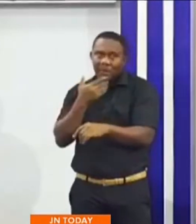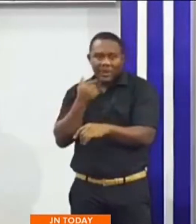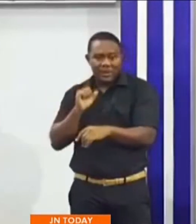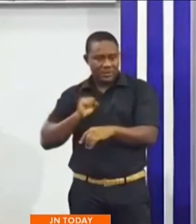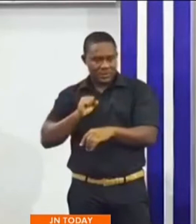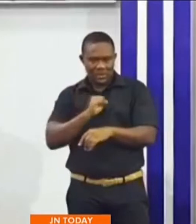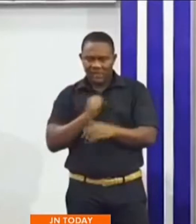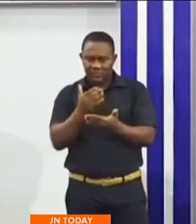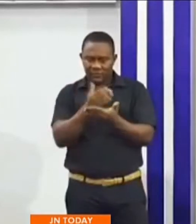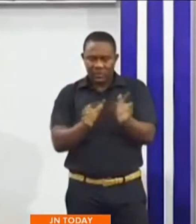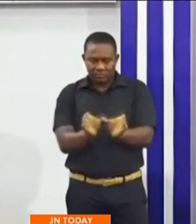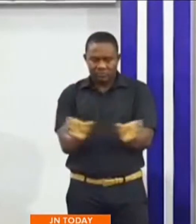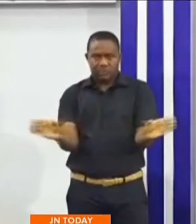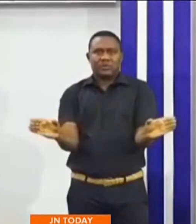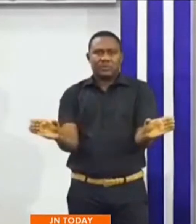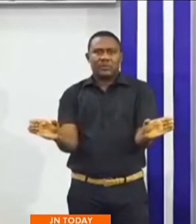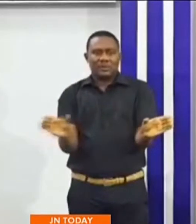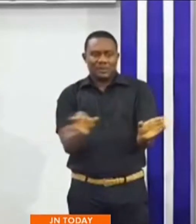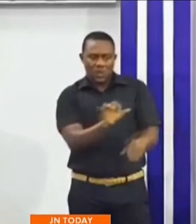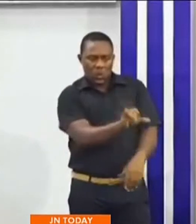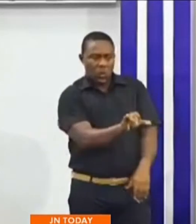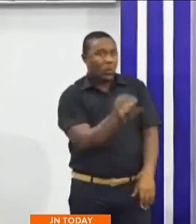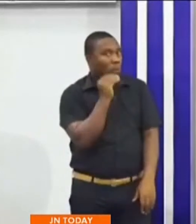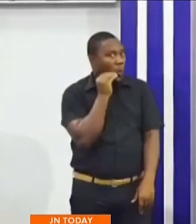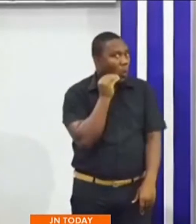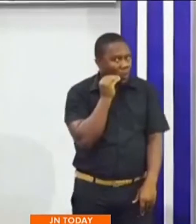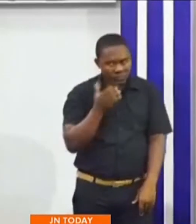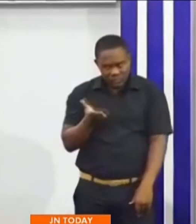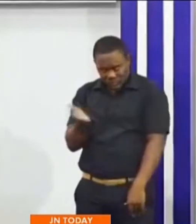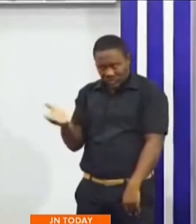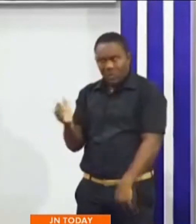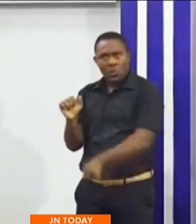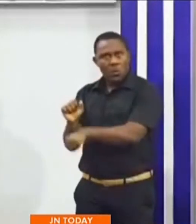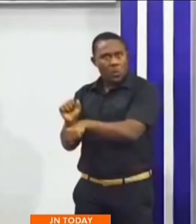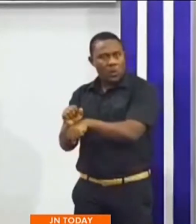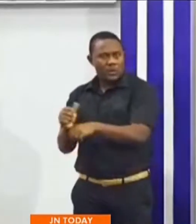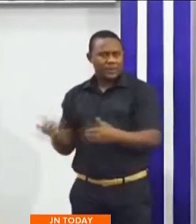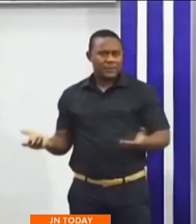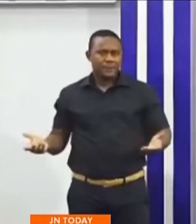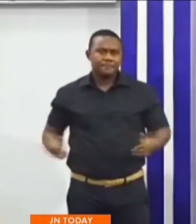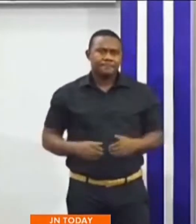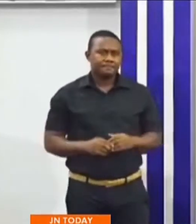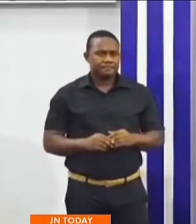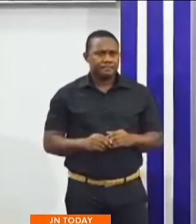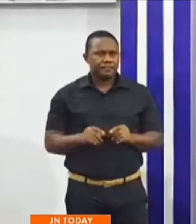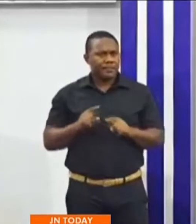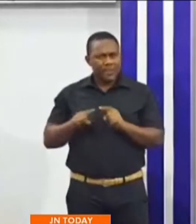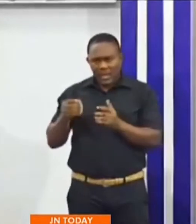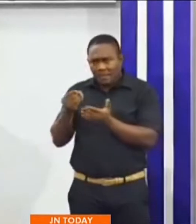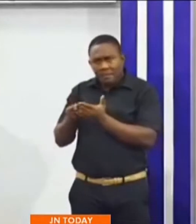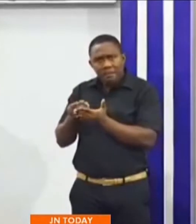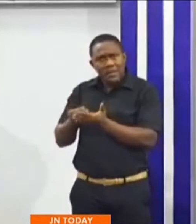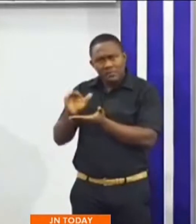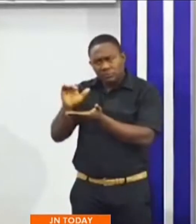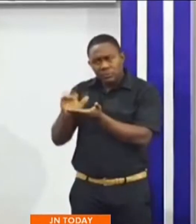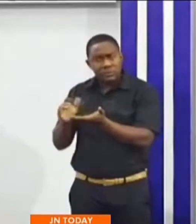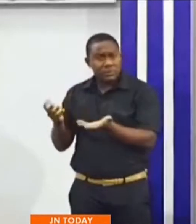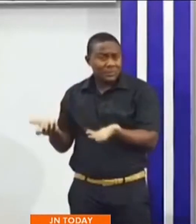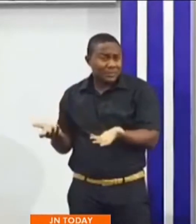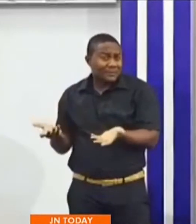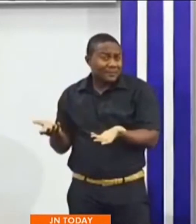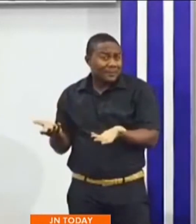what is the implication it is reducing productivity the revenue are going down but they have agreed